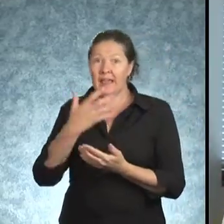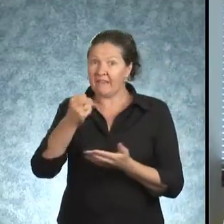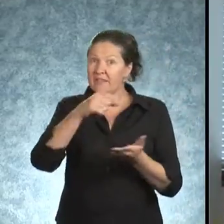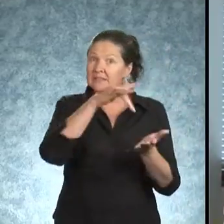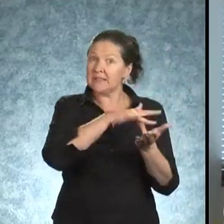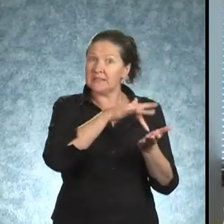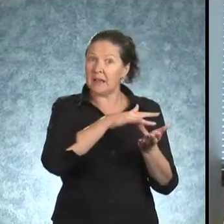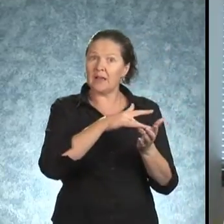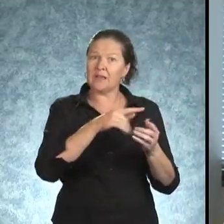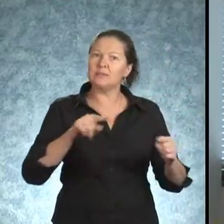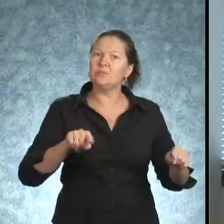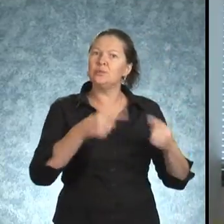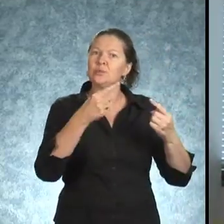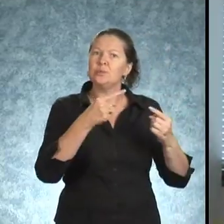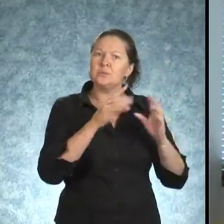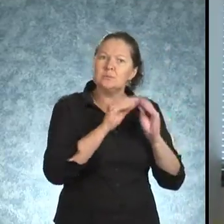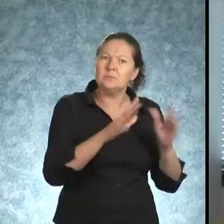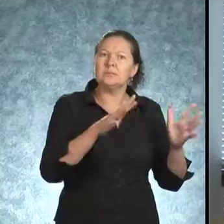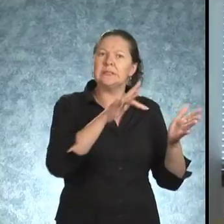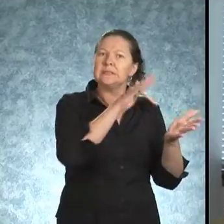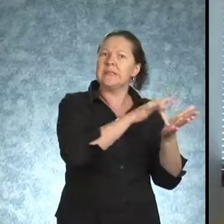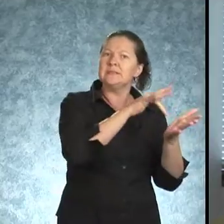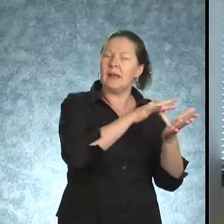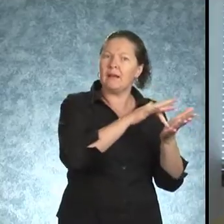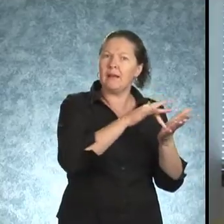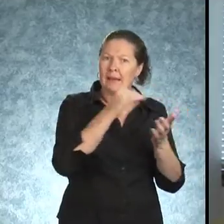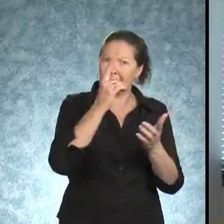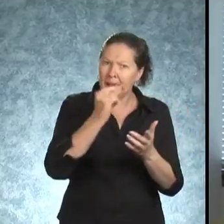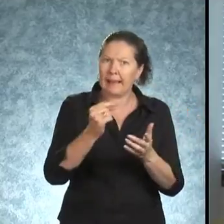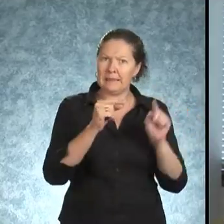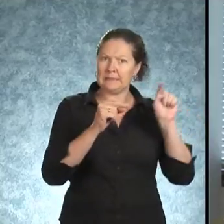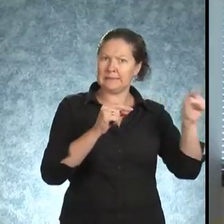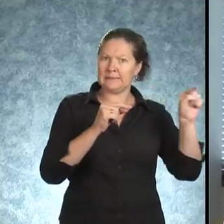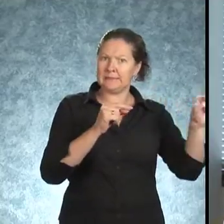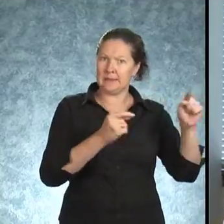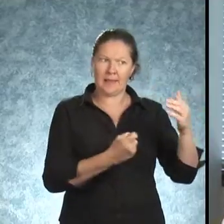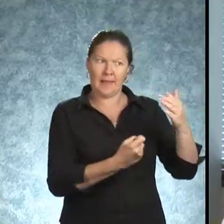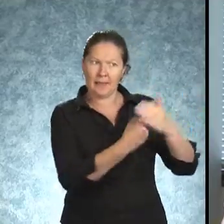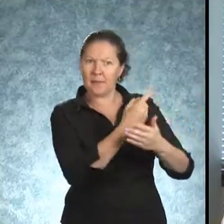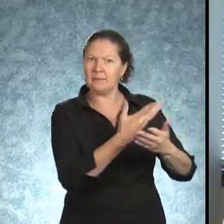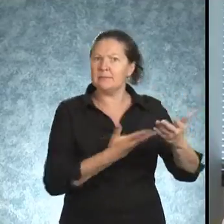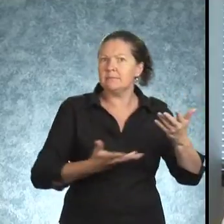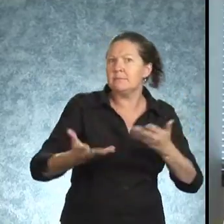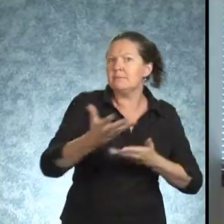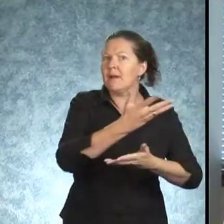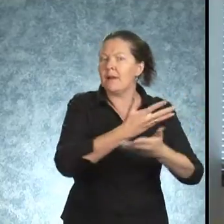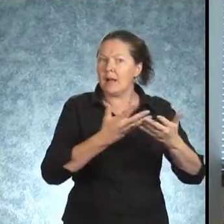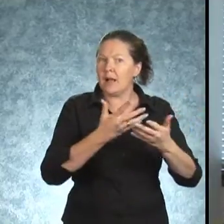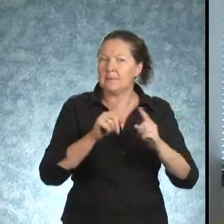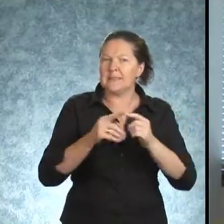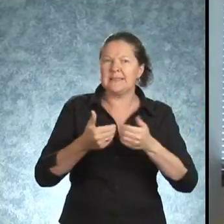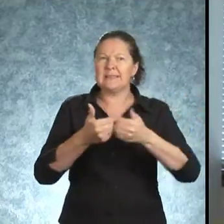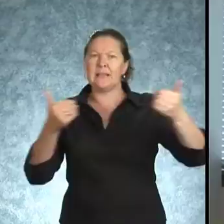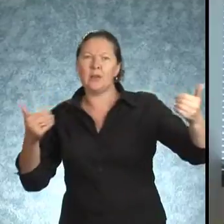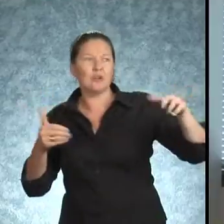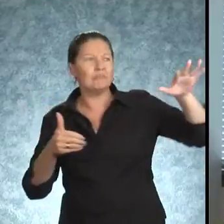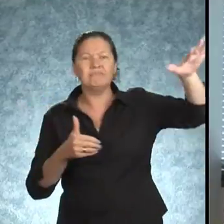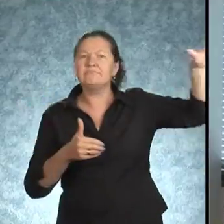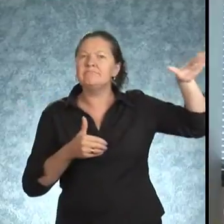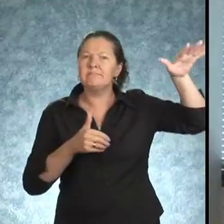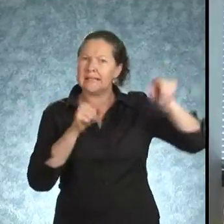centre, the Dispute Settlement Centre, where that communication can happen in a neutral environment, so that